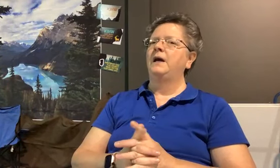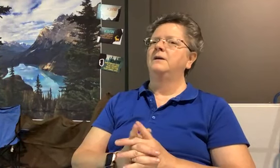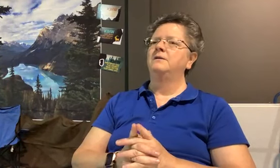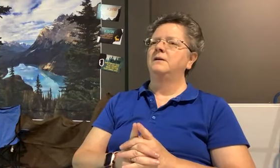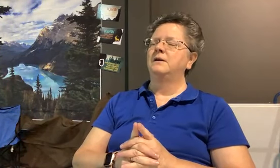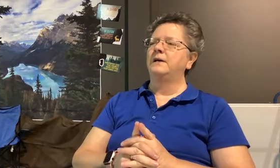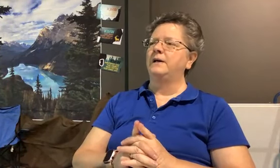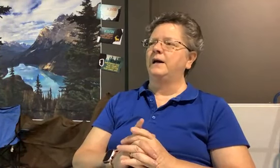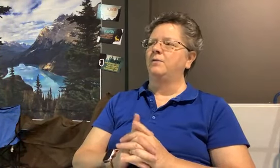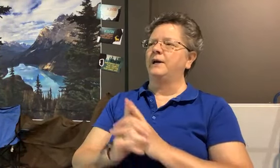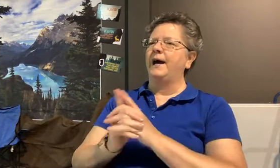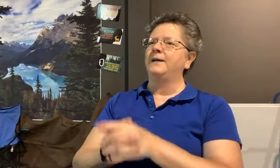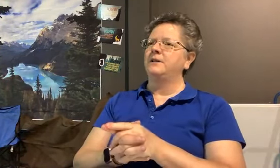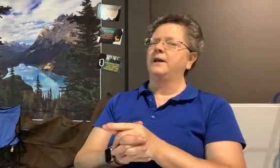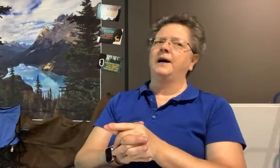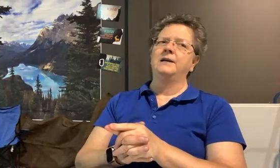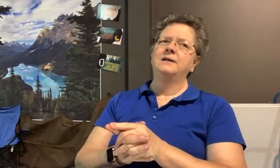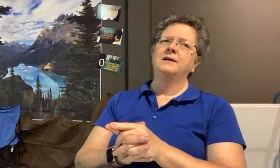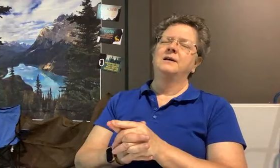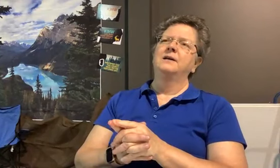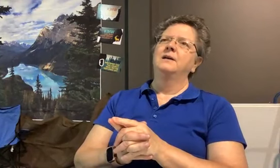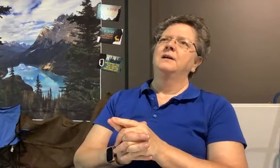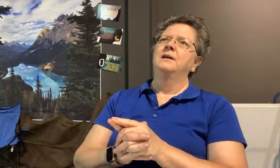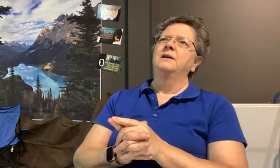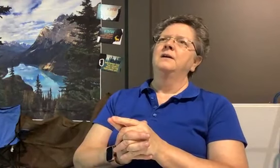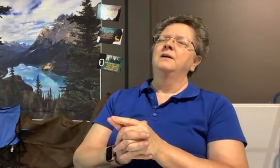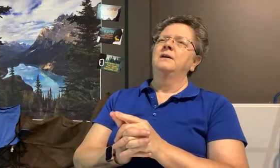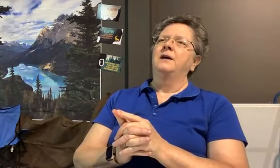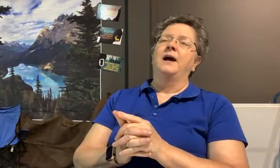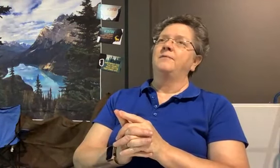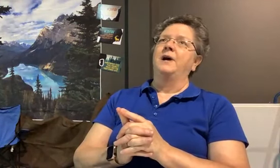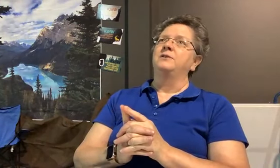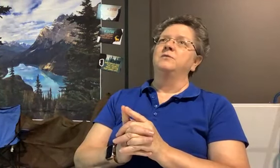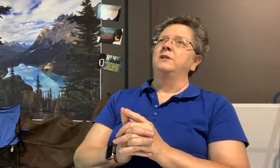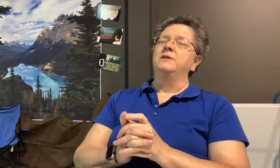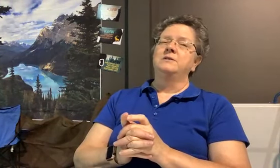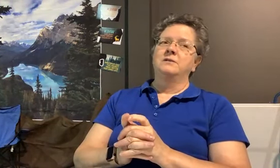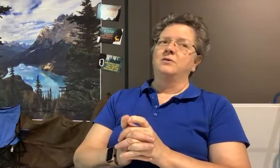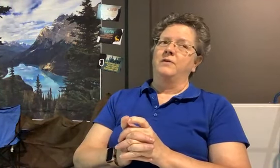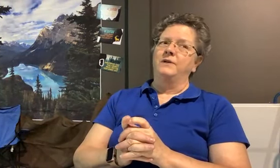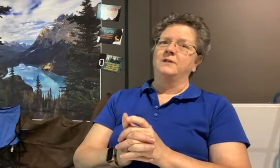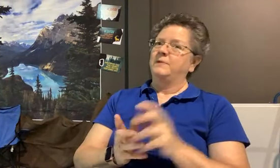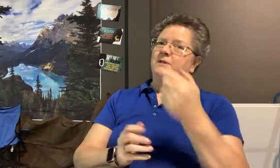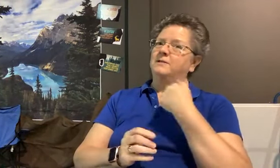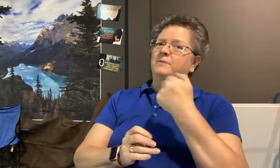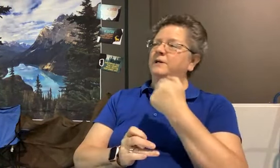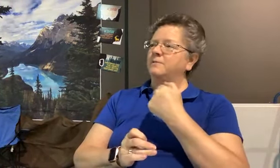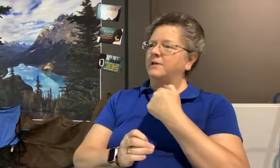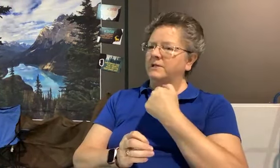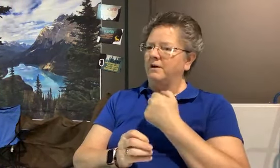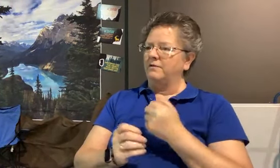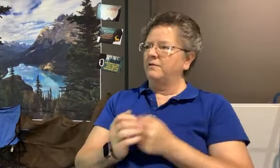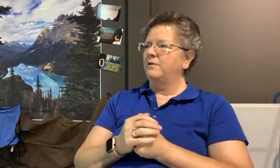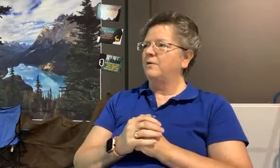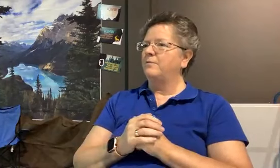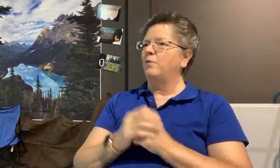And I would add to that, and I am not doing this, so I need to be speaking to myself, but